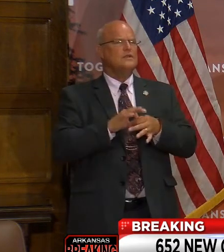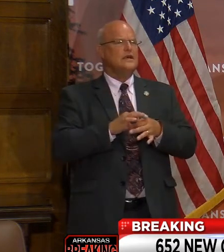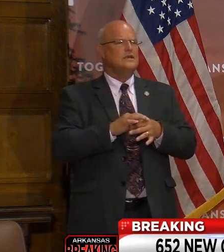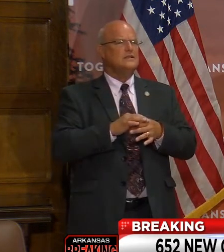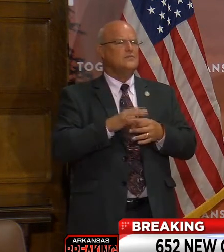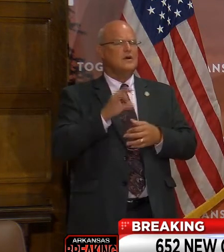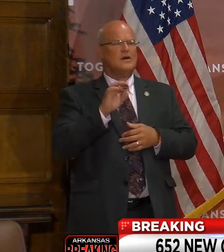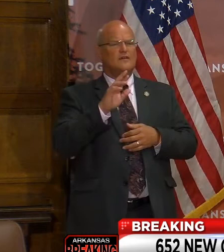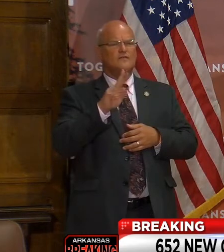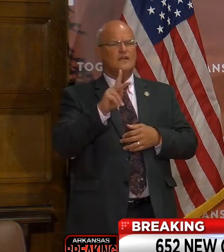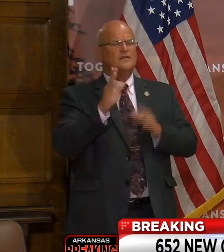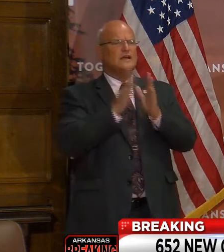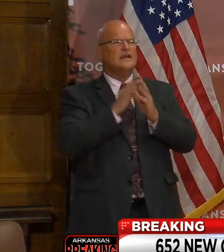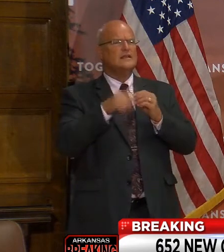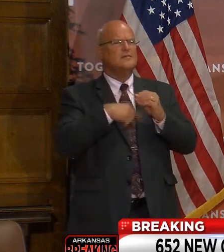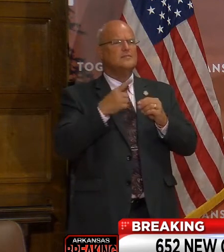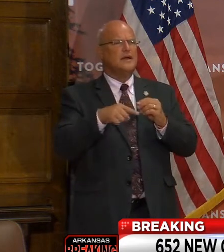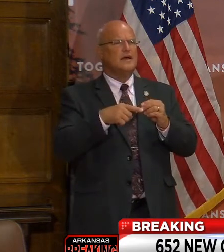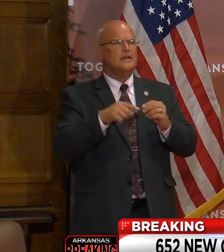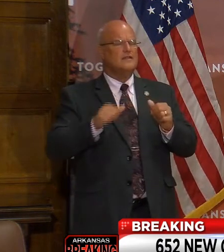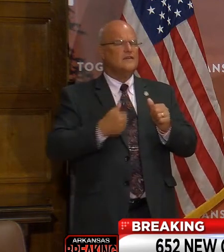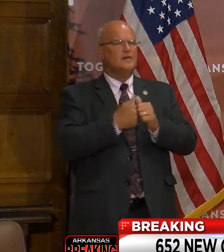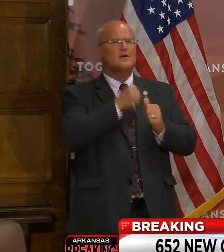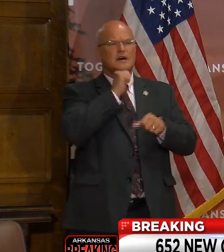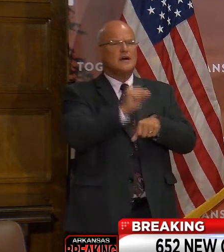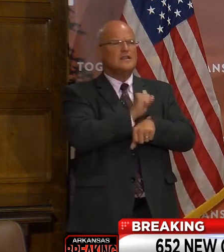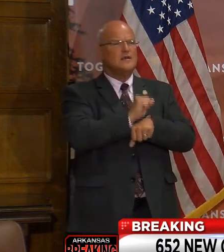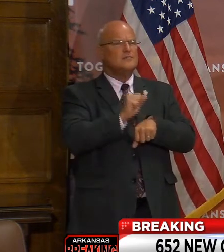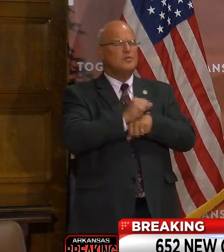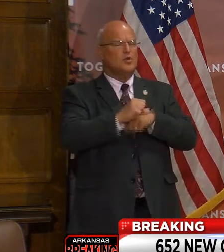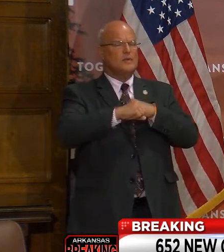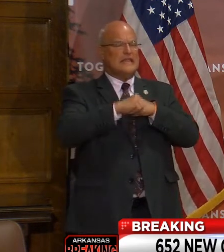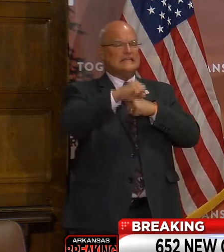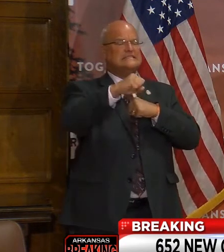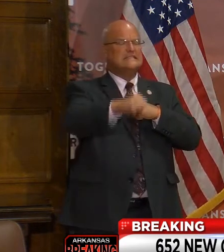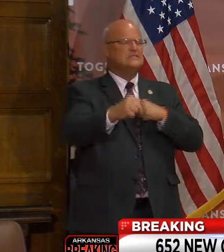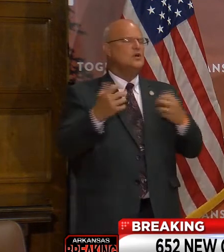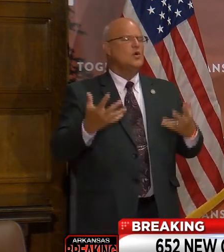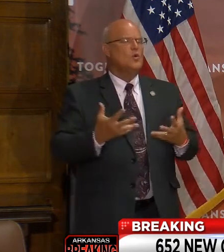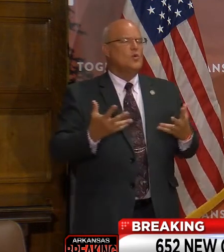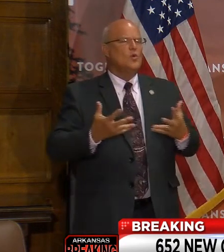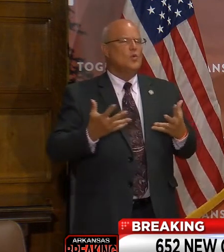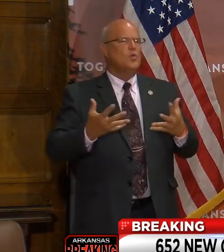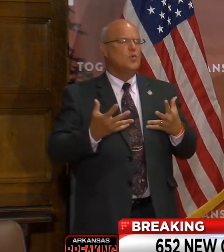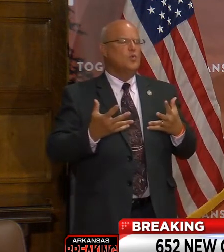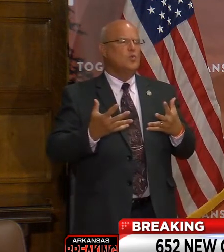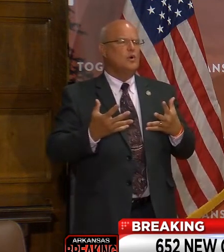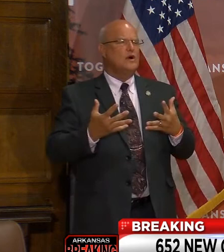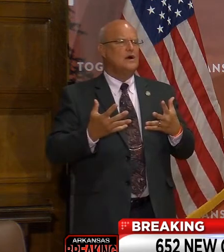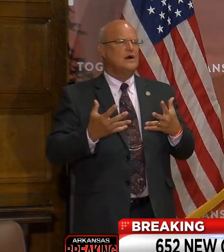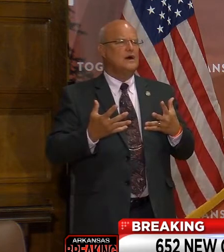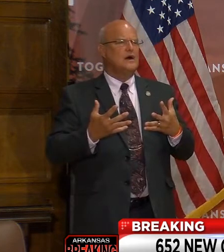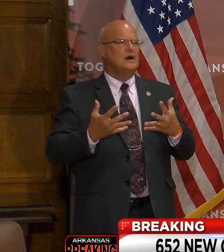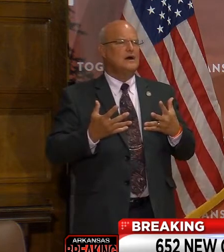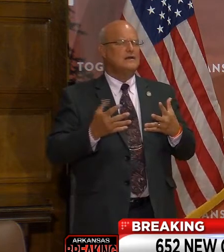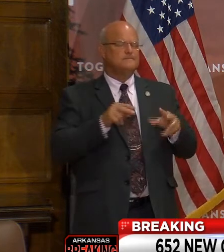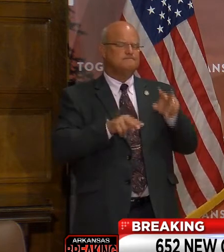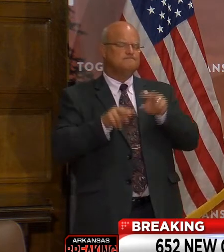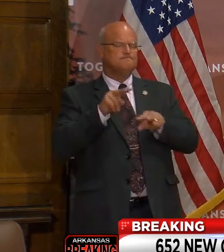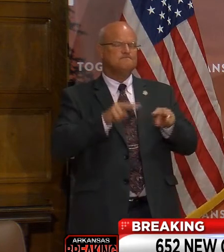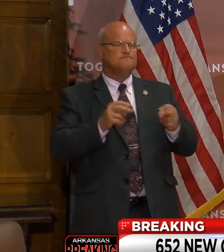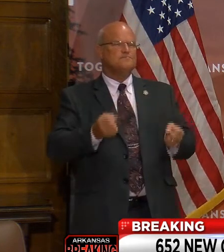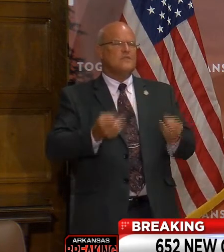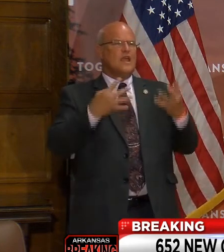Frank was asking about, following up on the unemployment extension. Are you gauging how